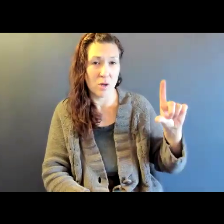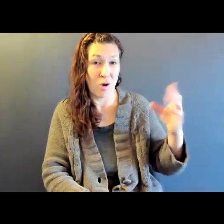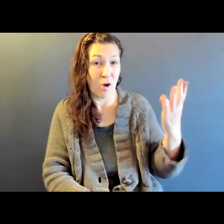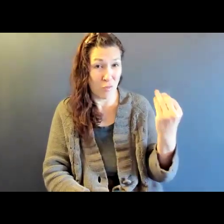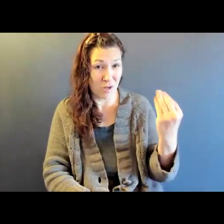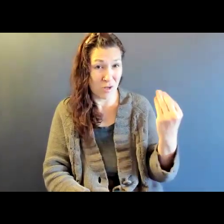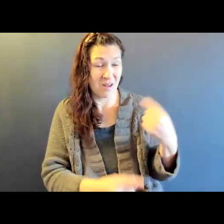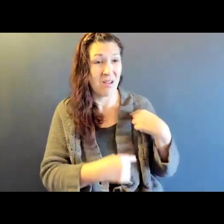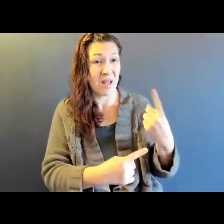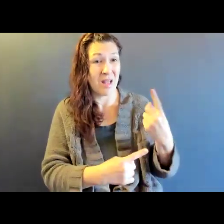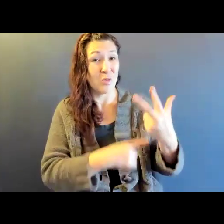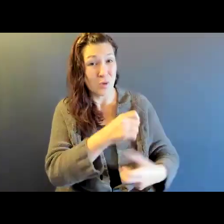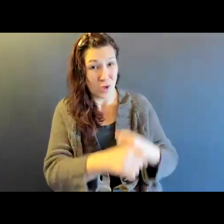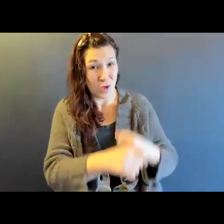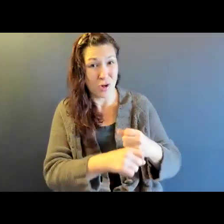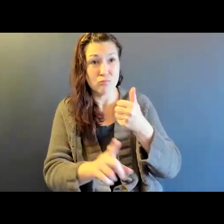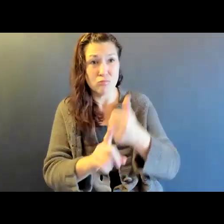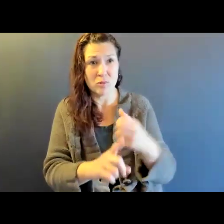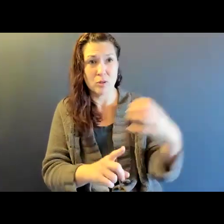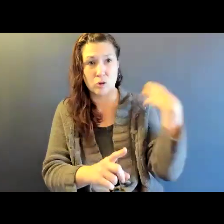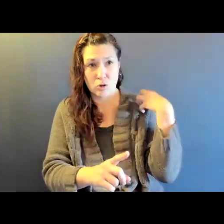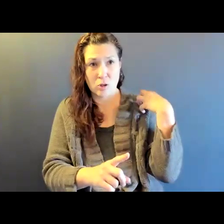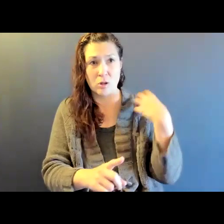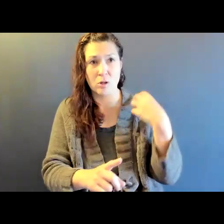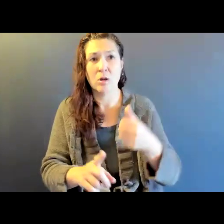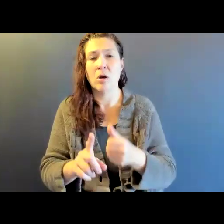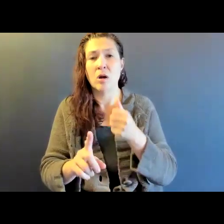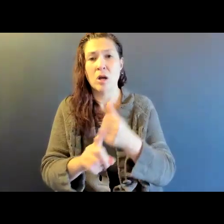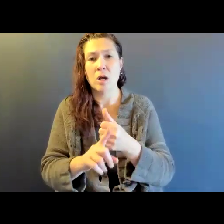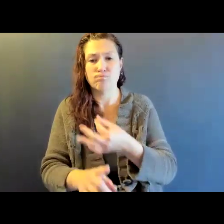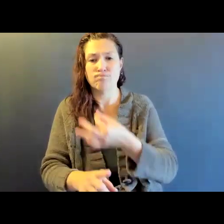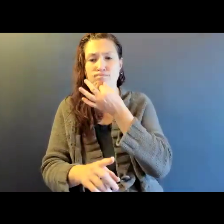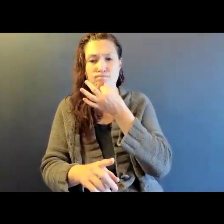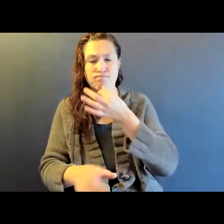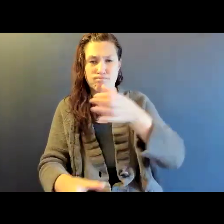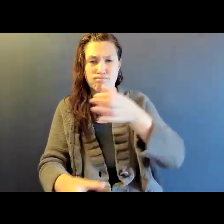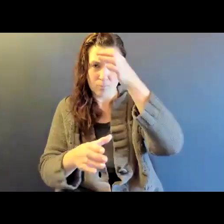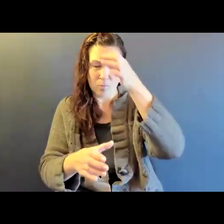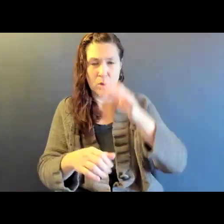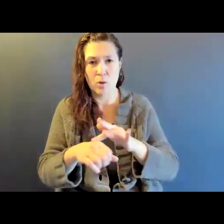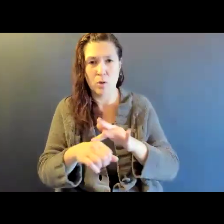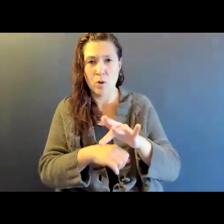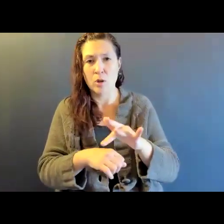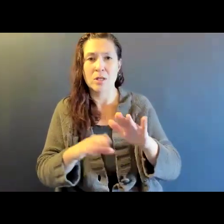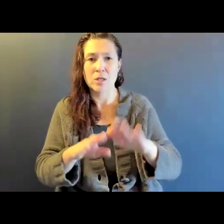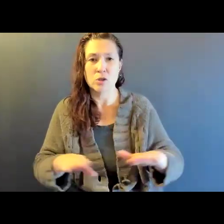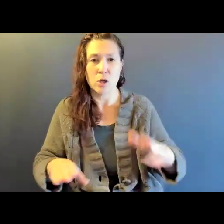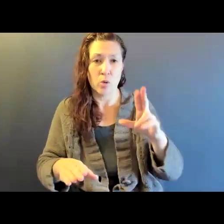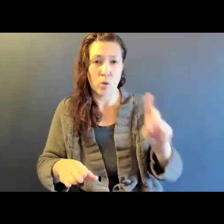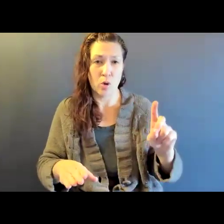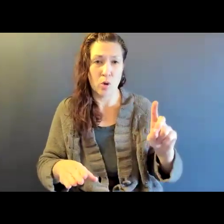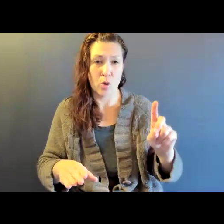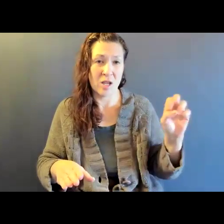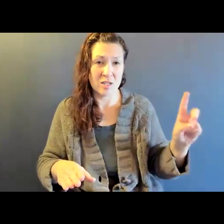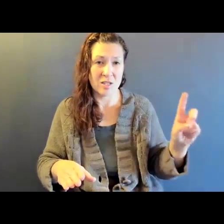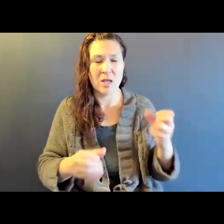years. An expert in early childhood education, Chair Robinson brings decades of experience to this